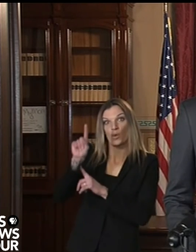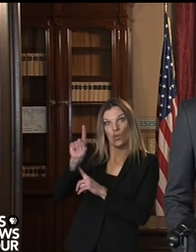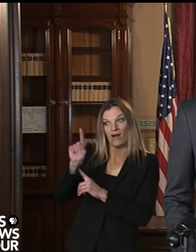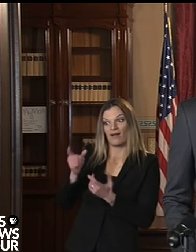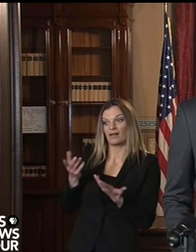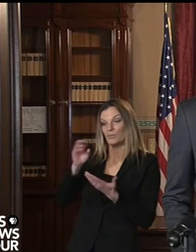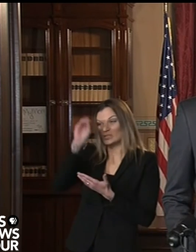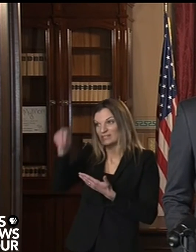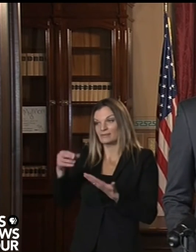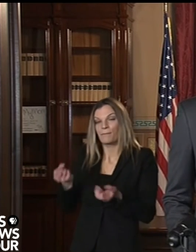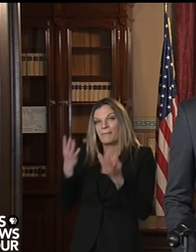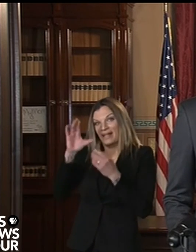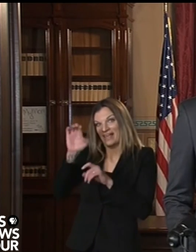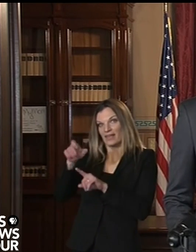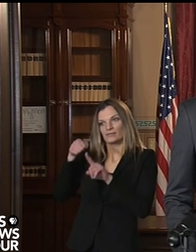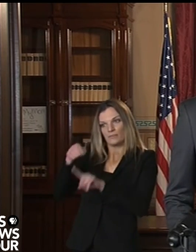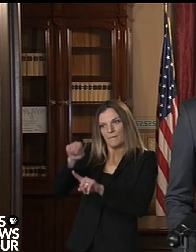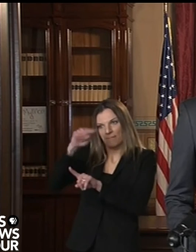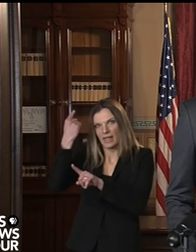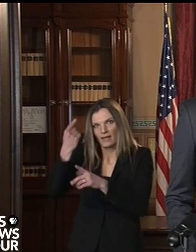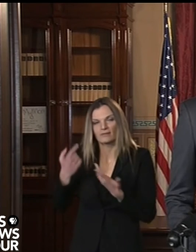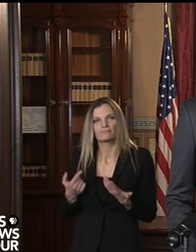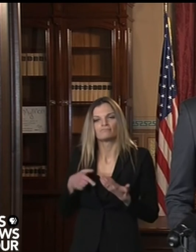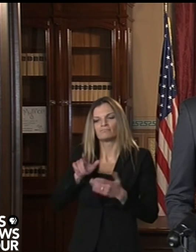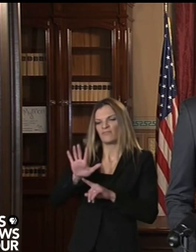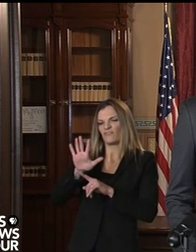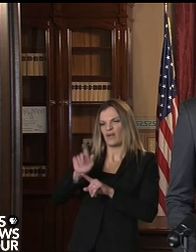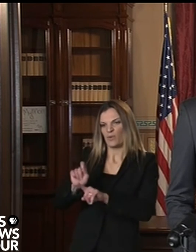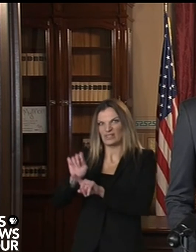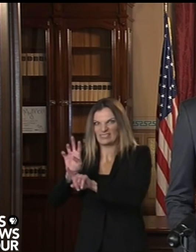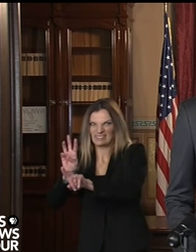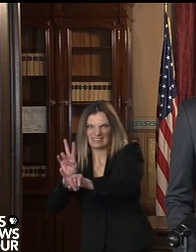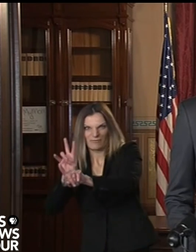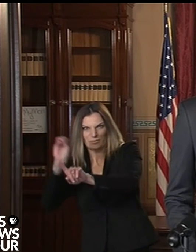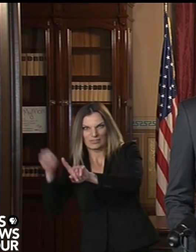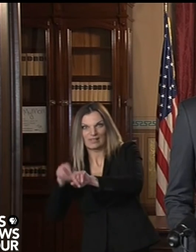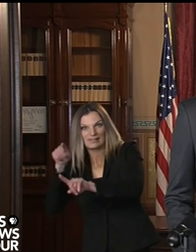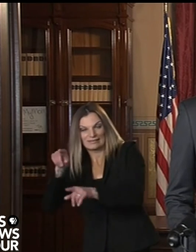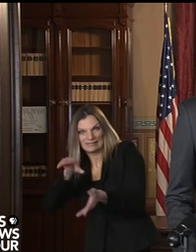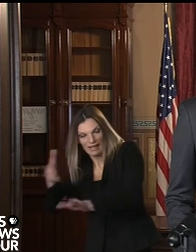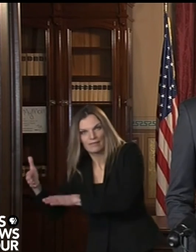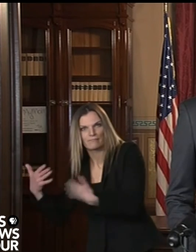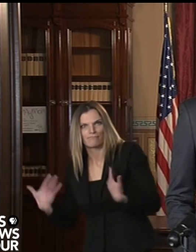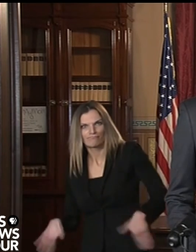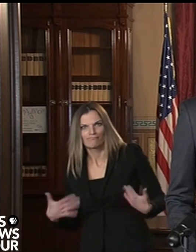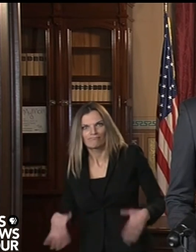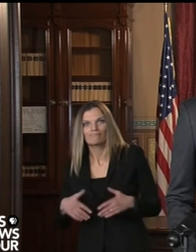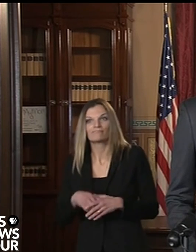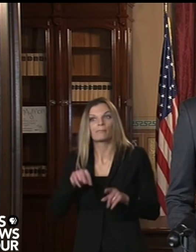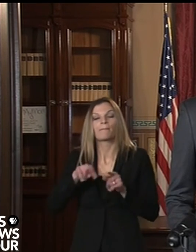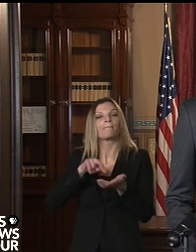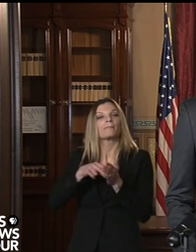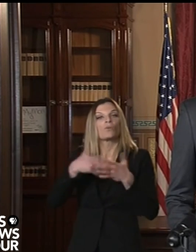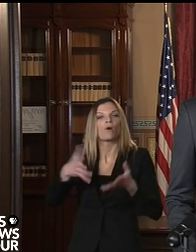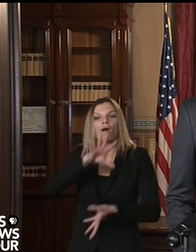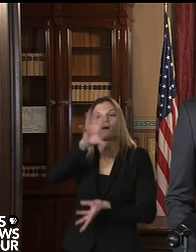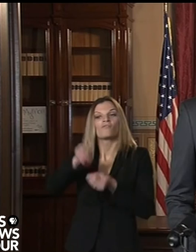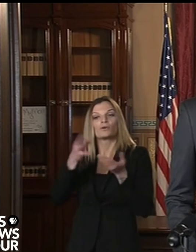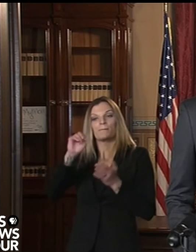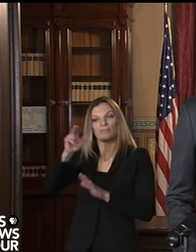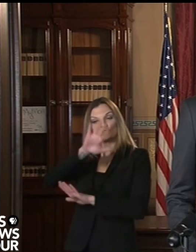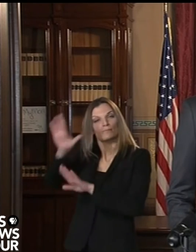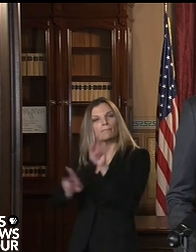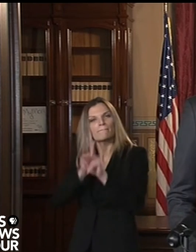and 5.7% of the deaths. To put that in perspective, Black people made up just under 14% of the population in the state of